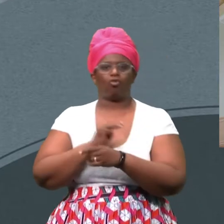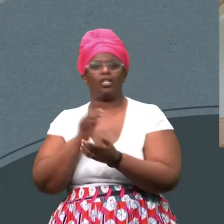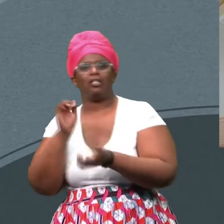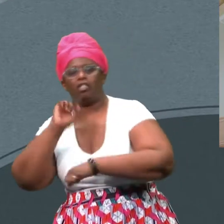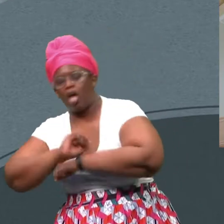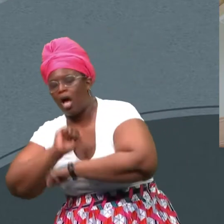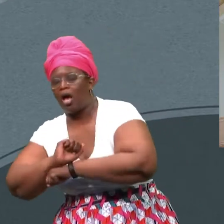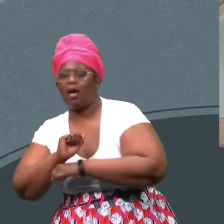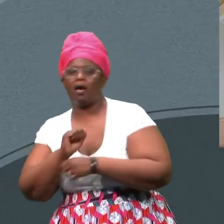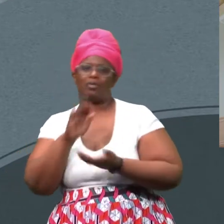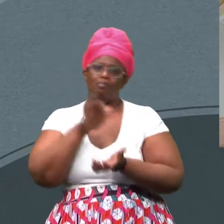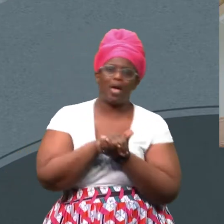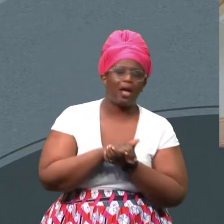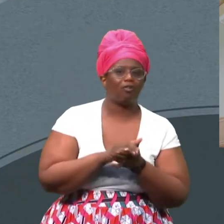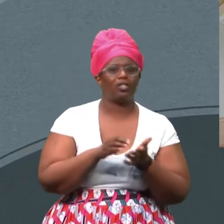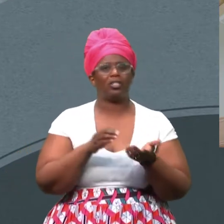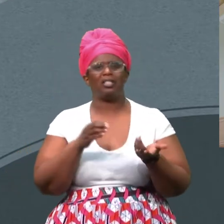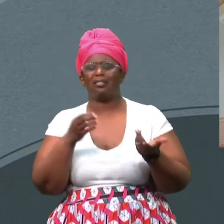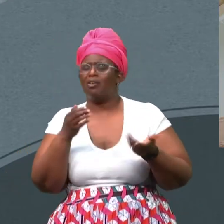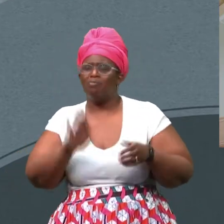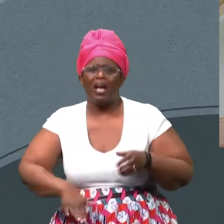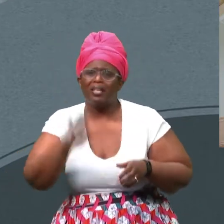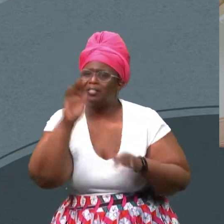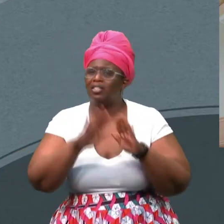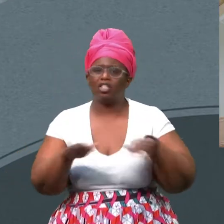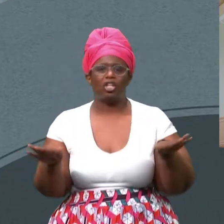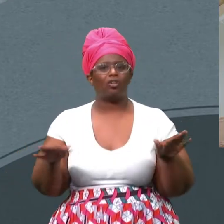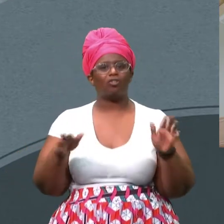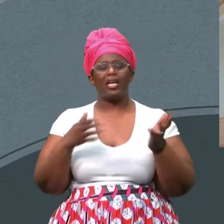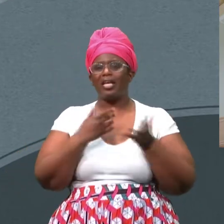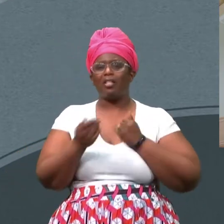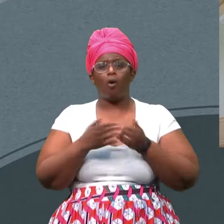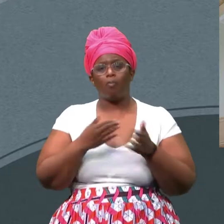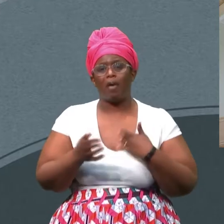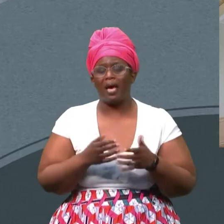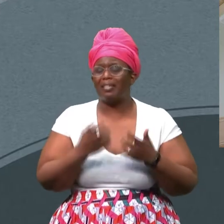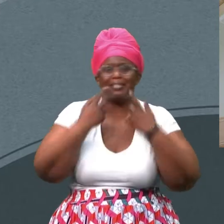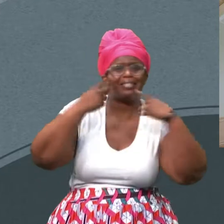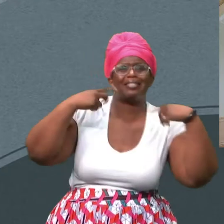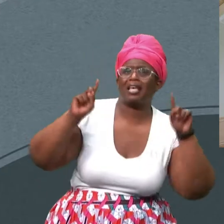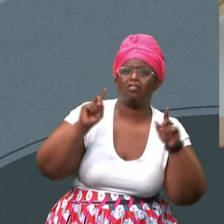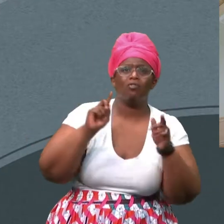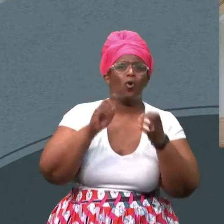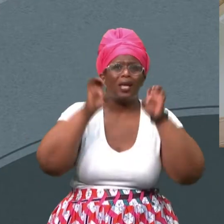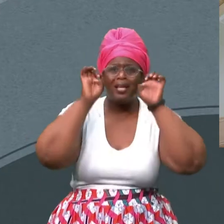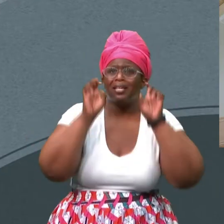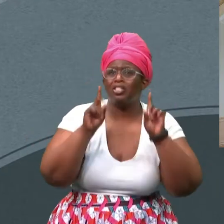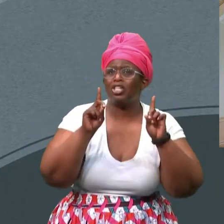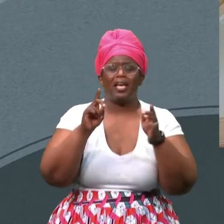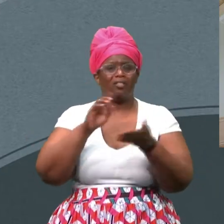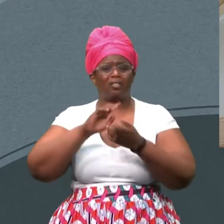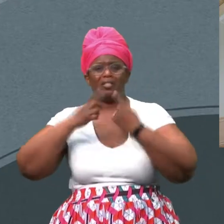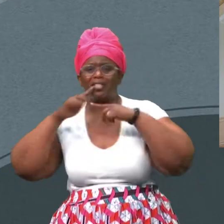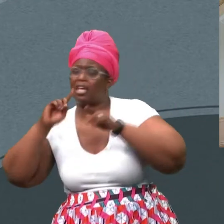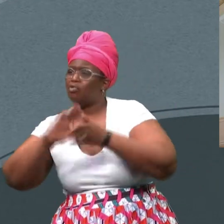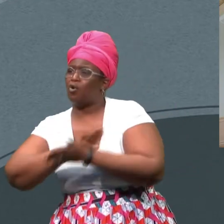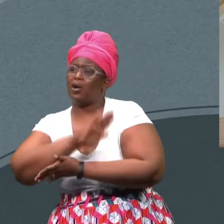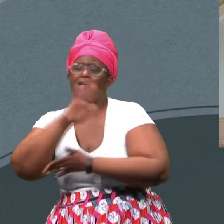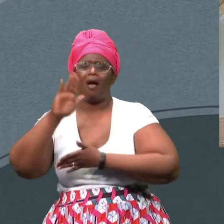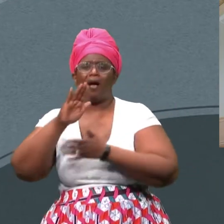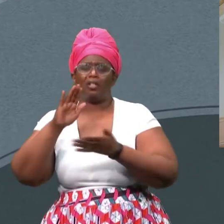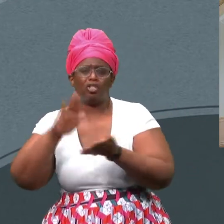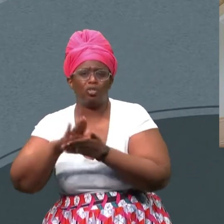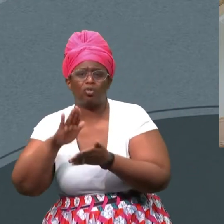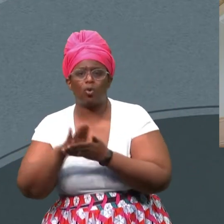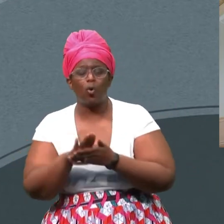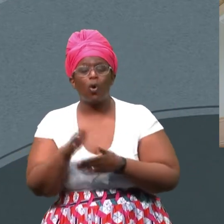marriages or our homes, whether it's in how well we accomplish and succeed at school. He is saying to us, I'm only going